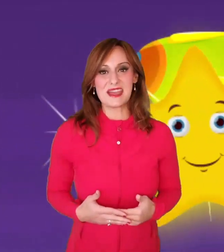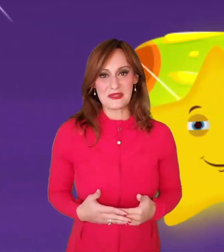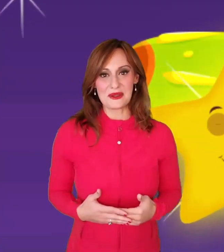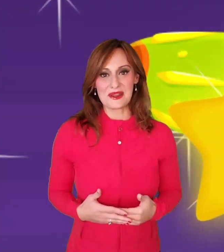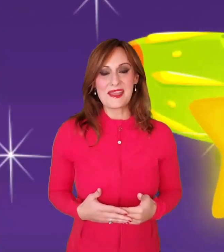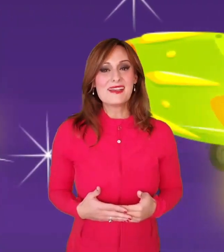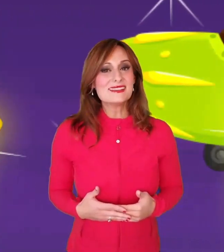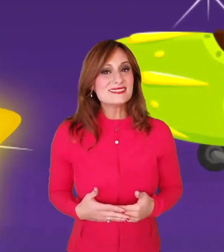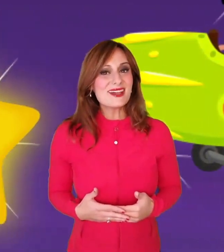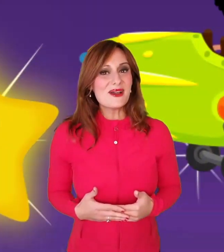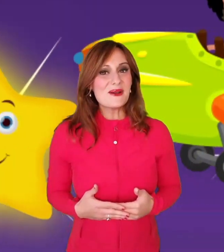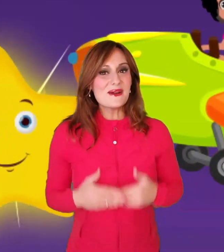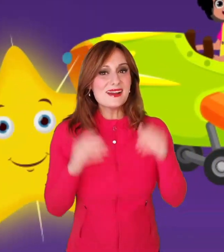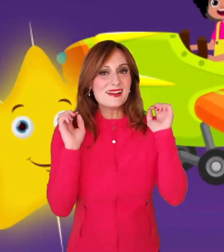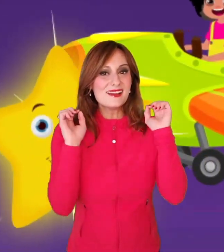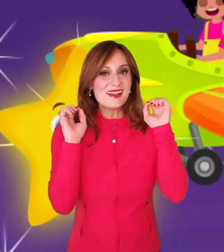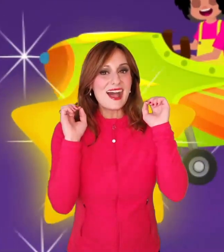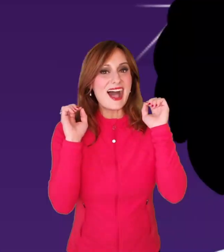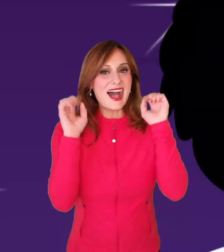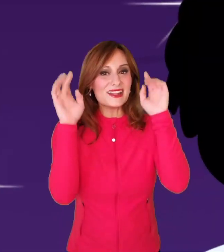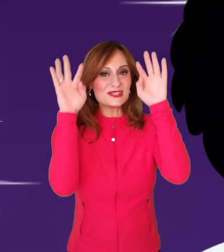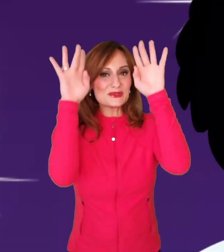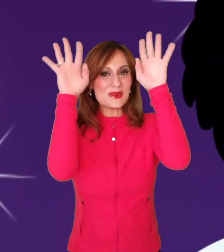song together. So,